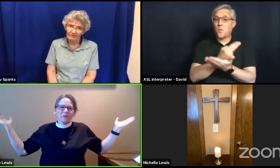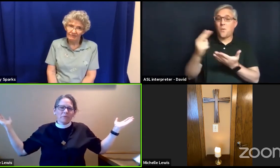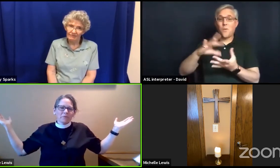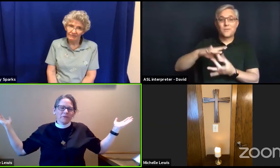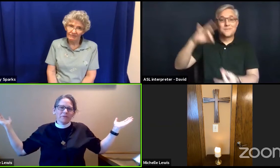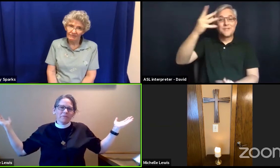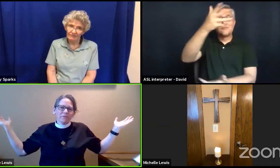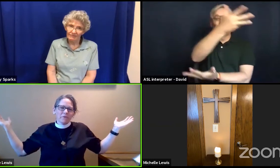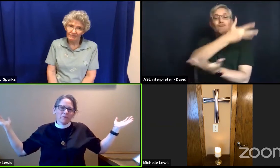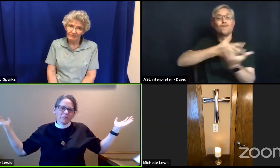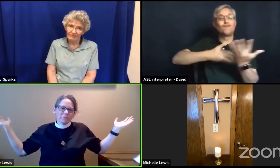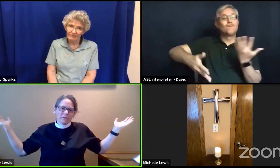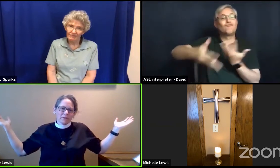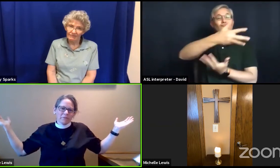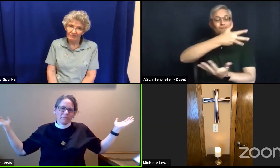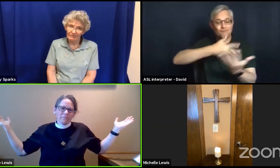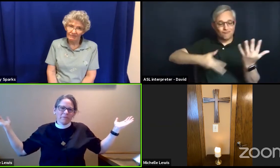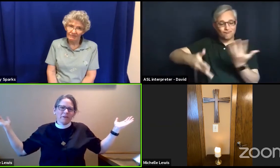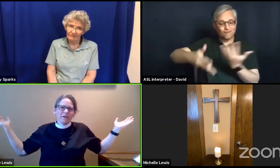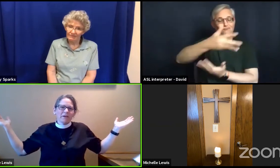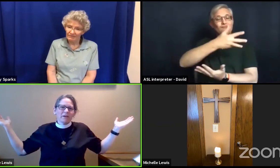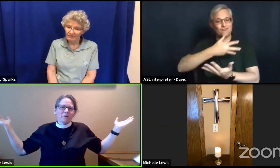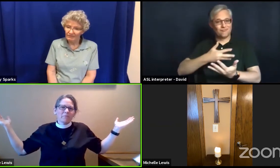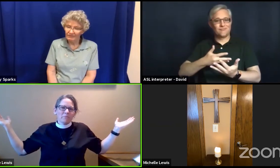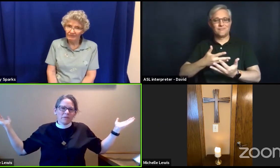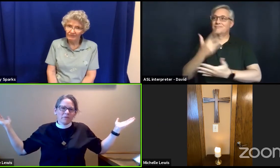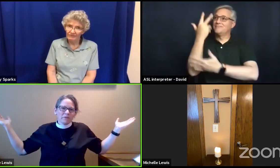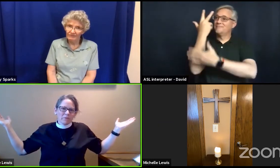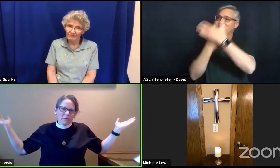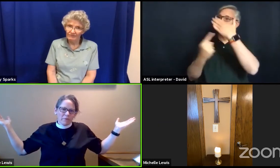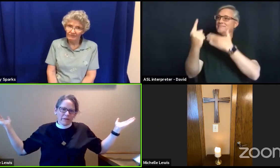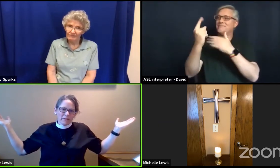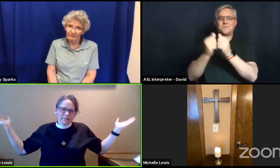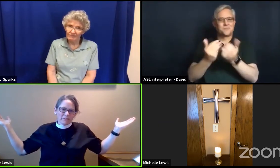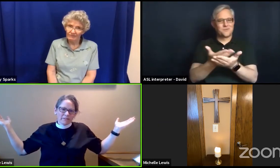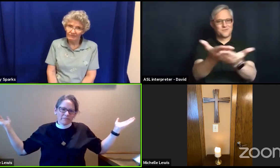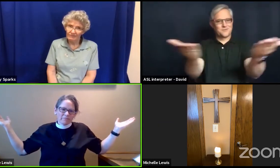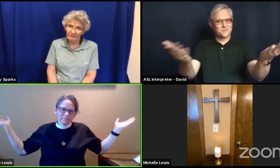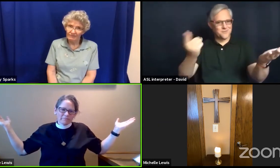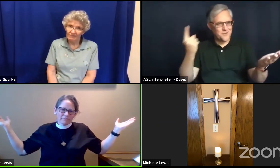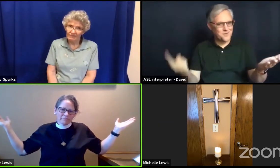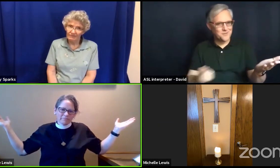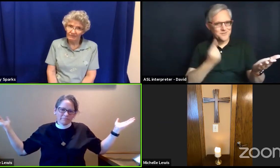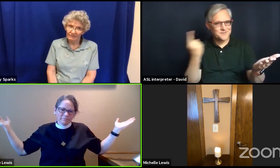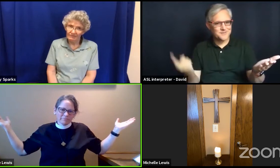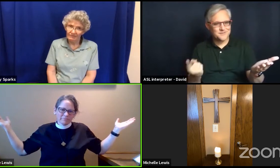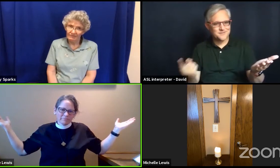and the communion of the Holy Spirit be with you always.